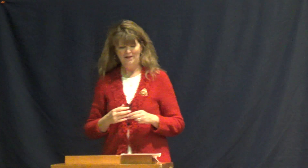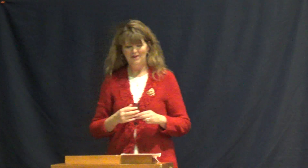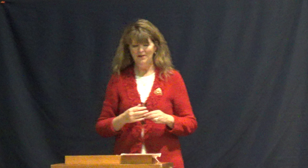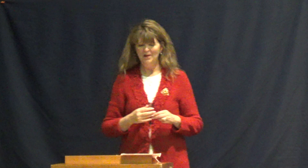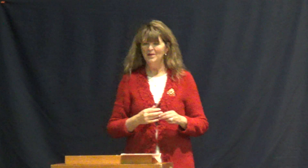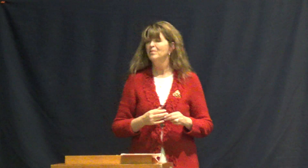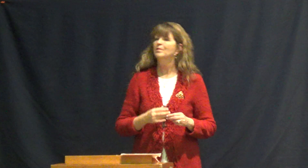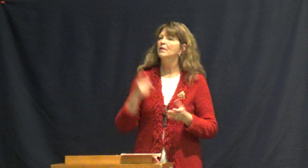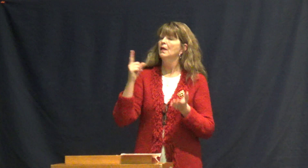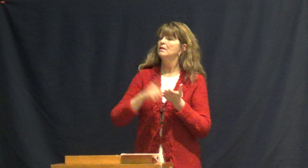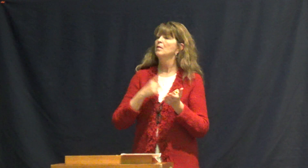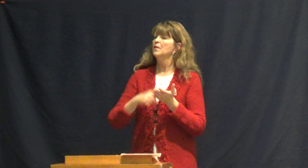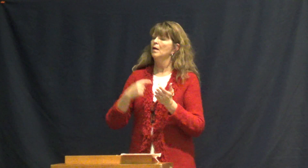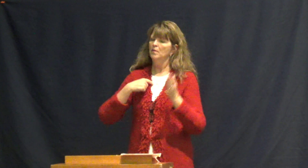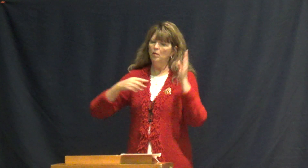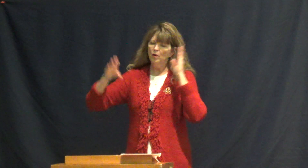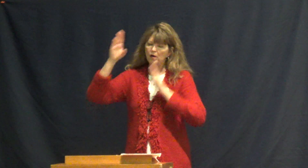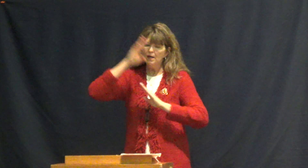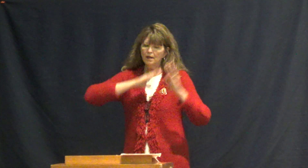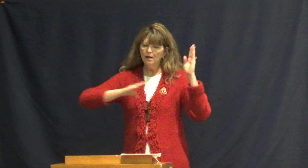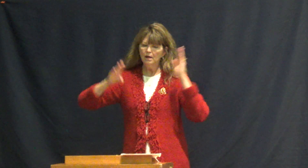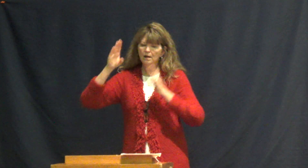We've all heard of those, right?